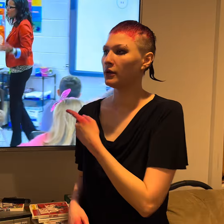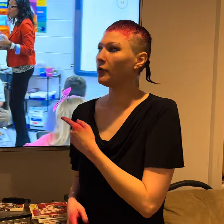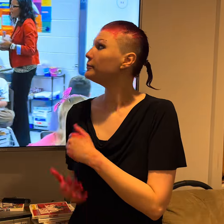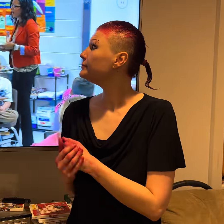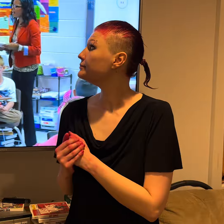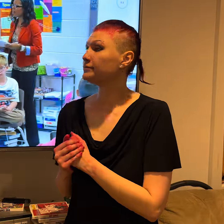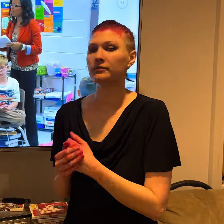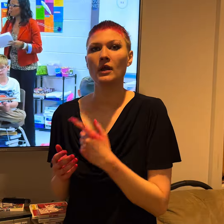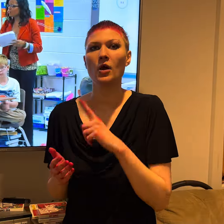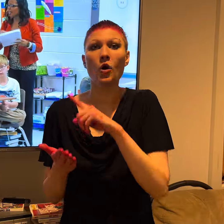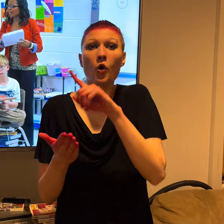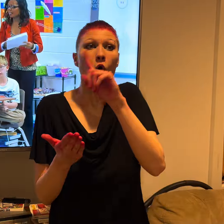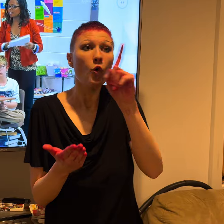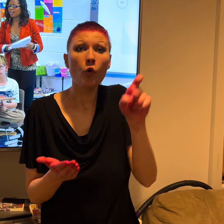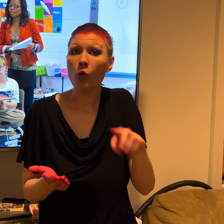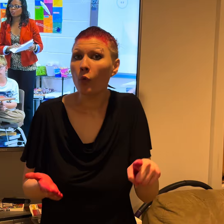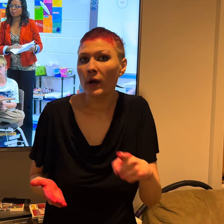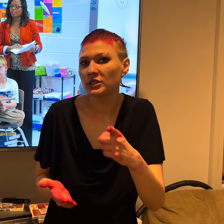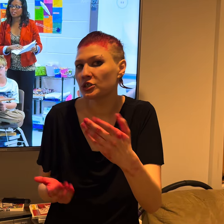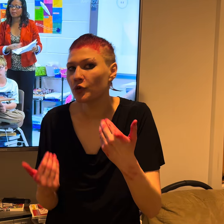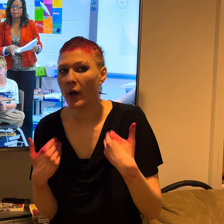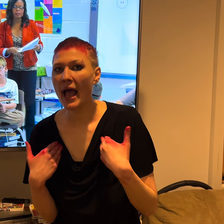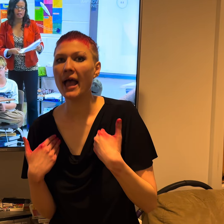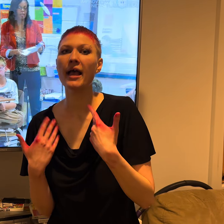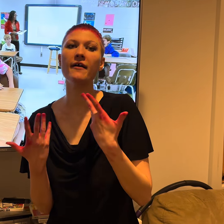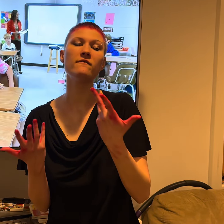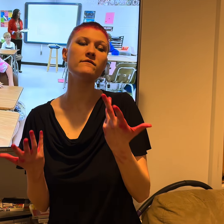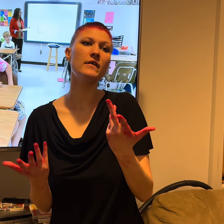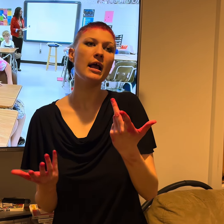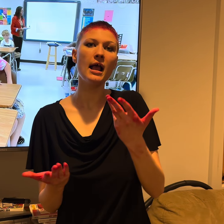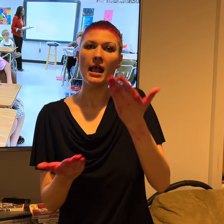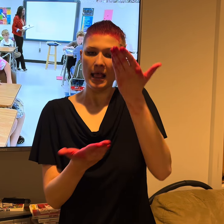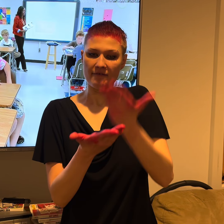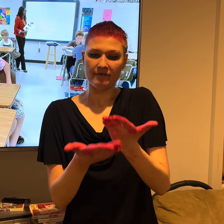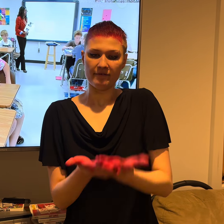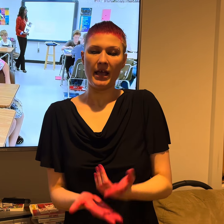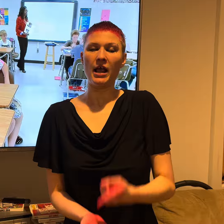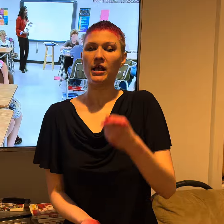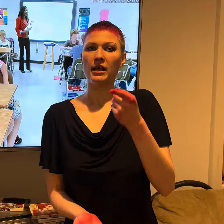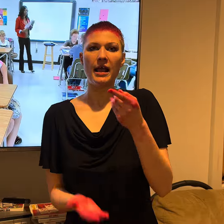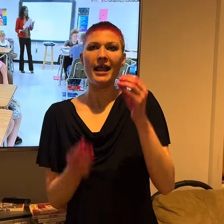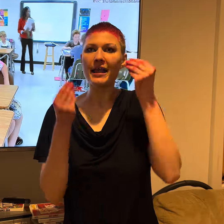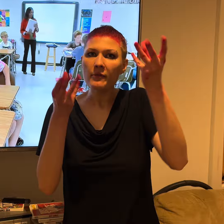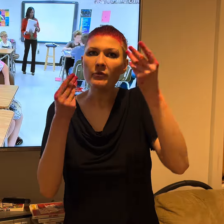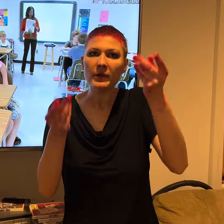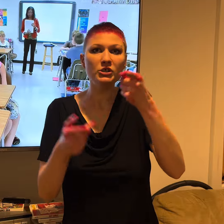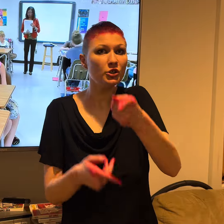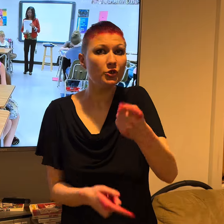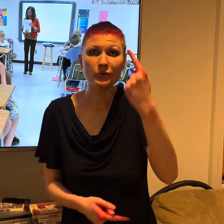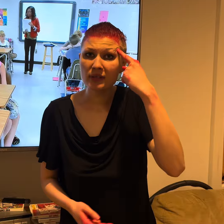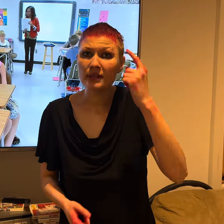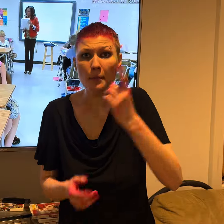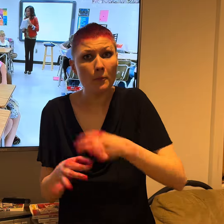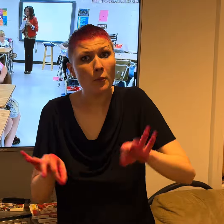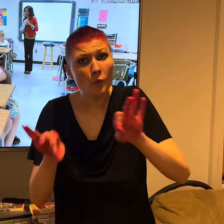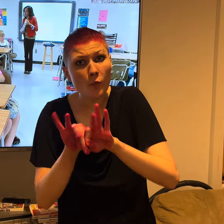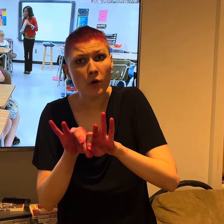may have, you're going to annotate as you read. Now, this piece of text is front and back, okay? I want you to do a